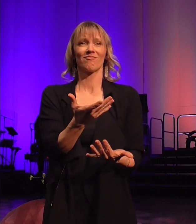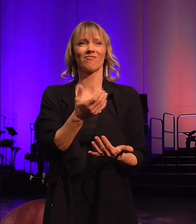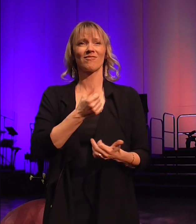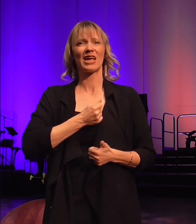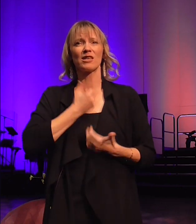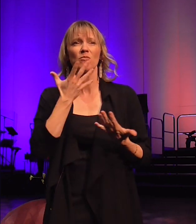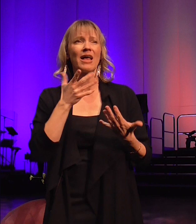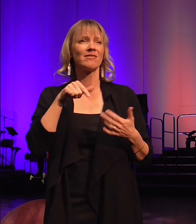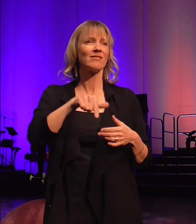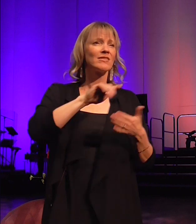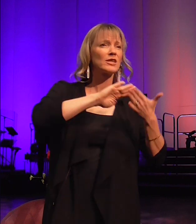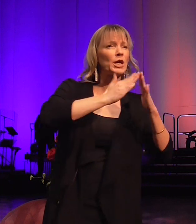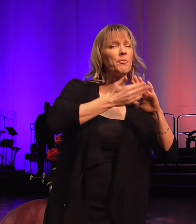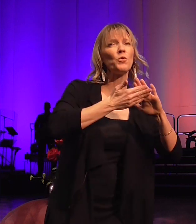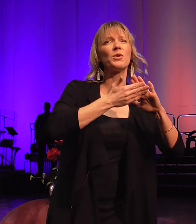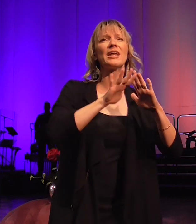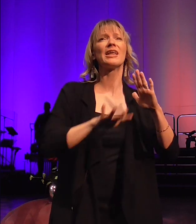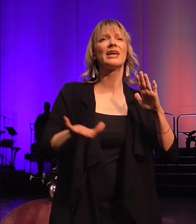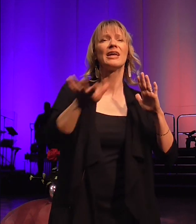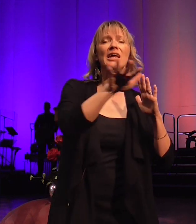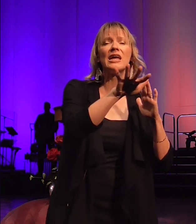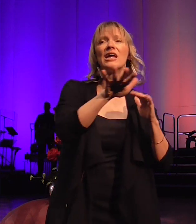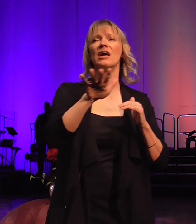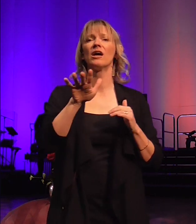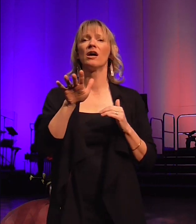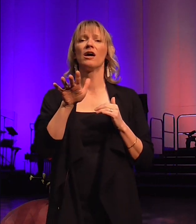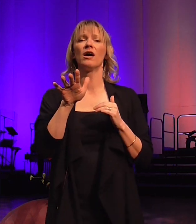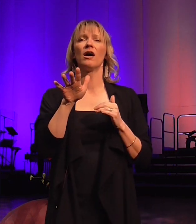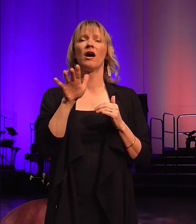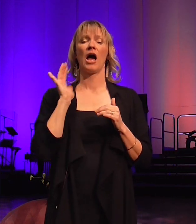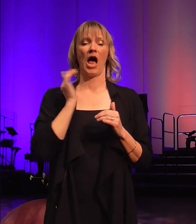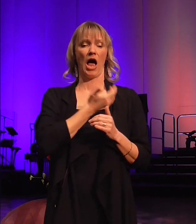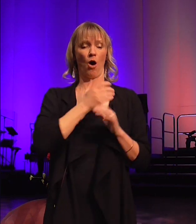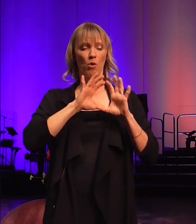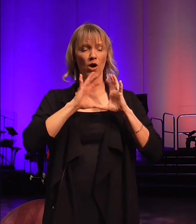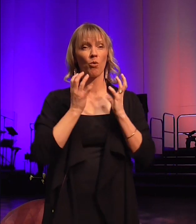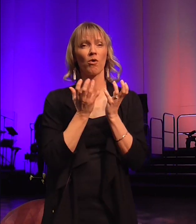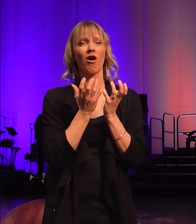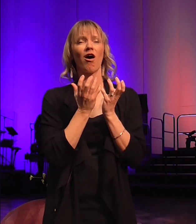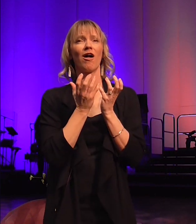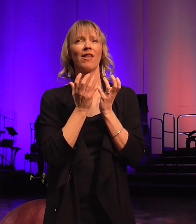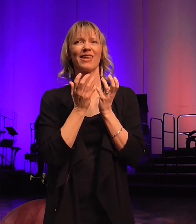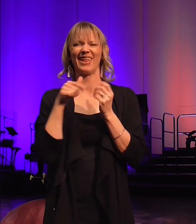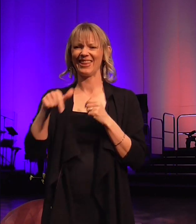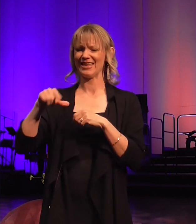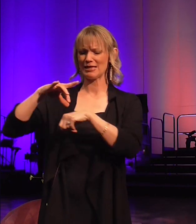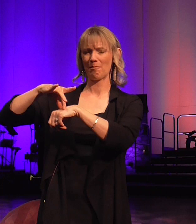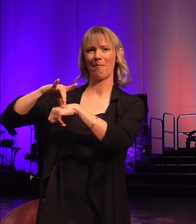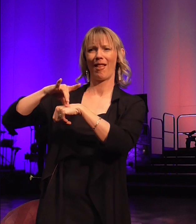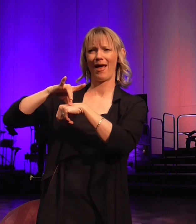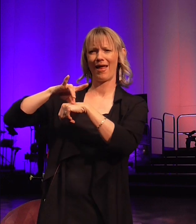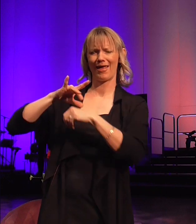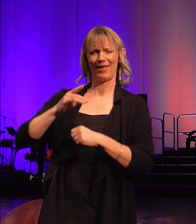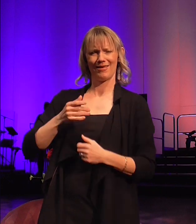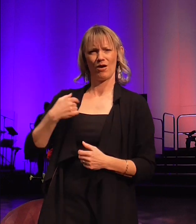within our community, to be expressed within our world, to be expressed on this planet,